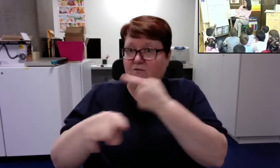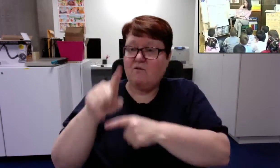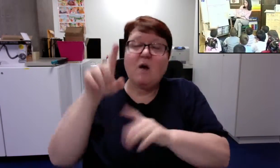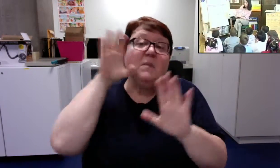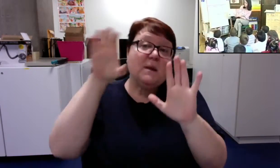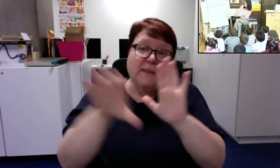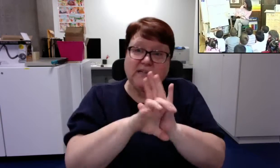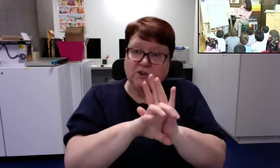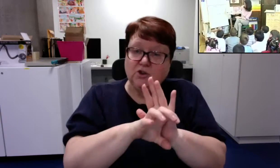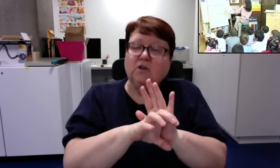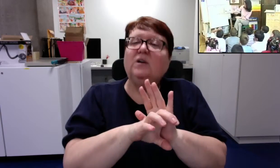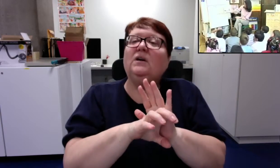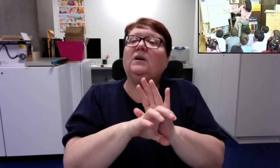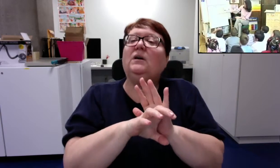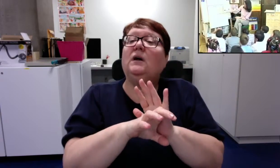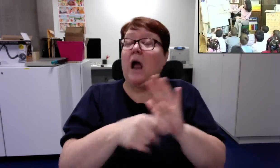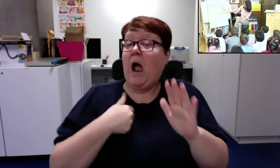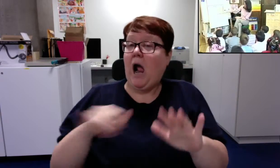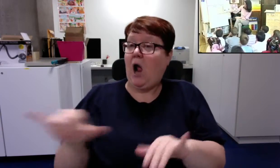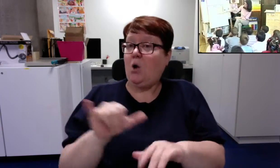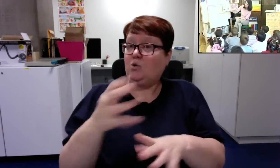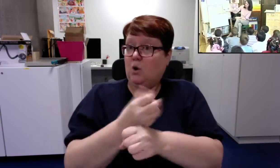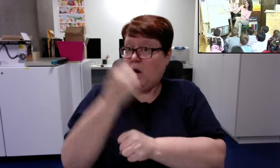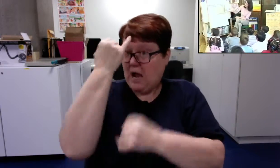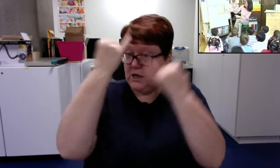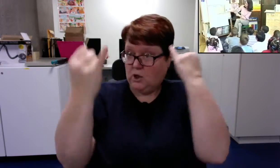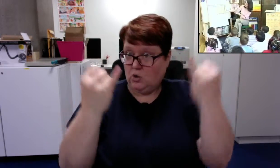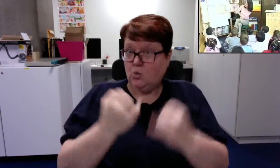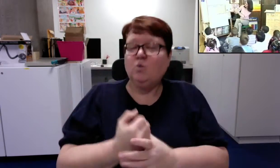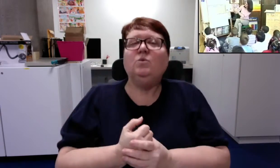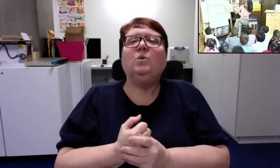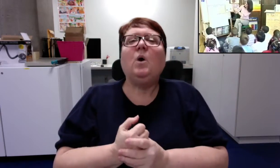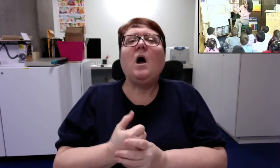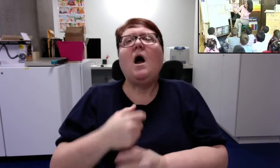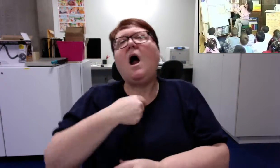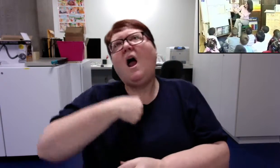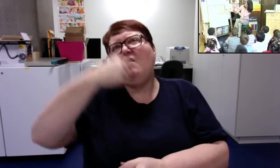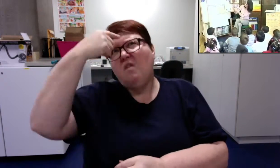from the illustration, Jose. I thought about